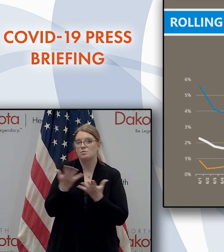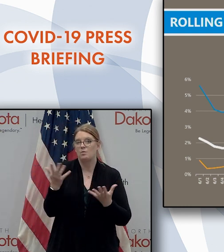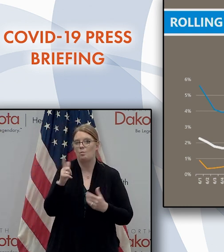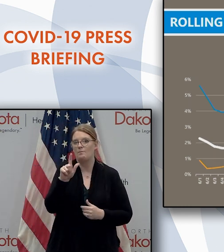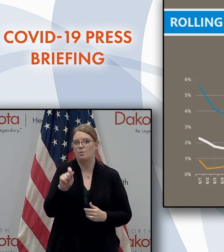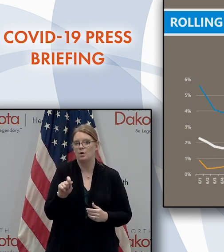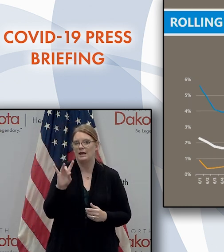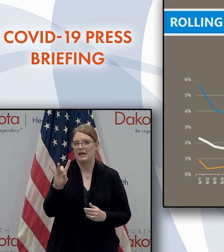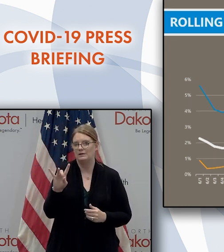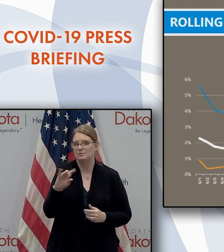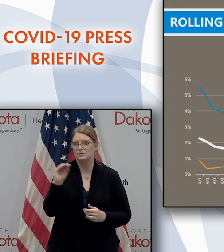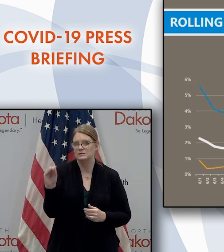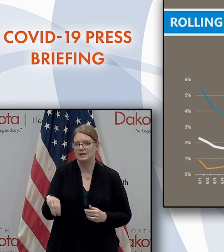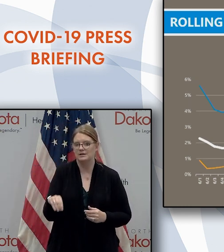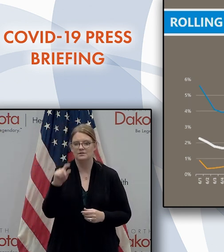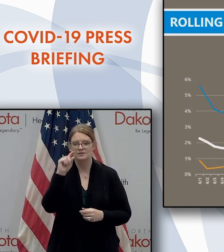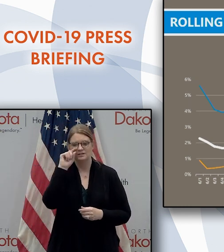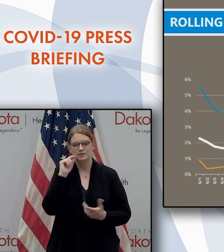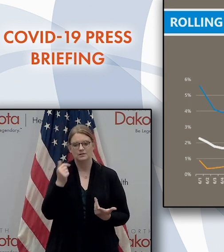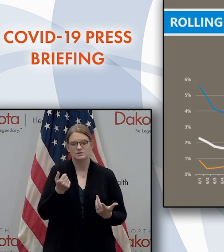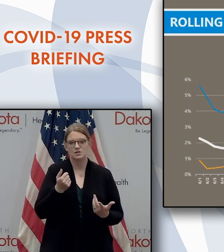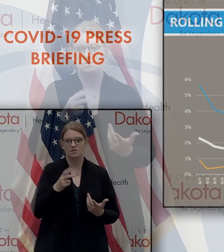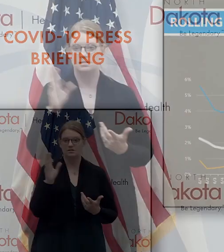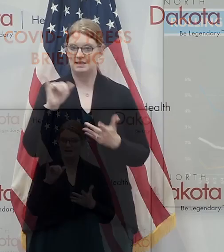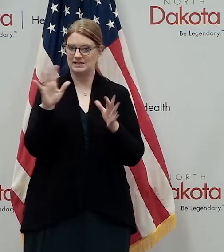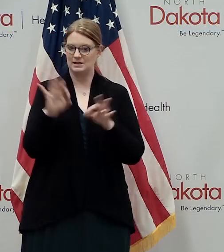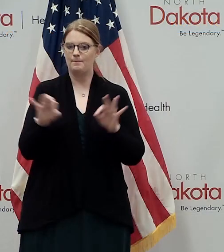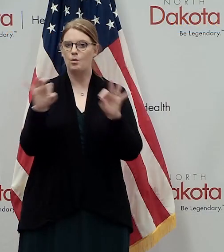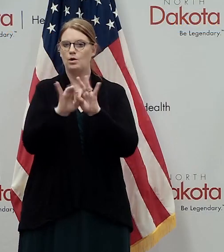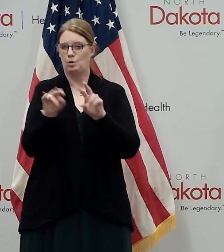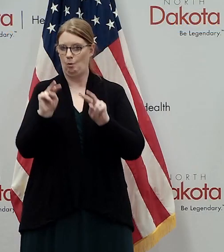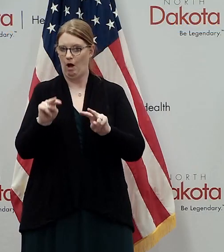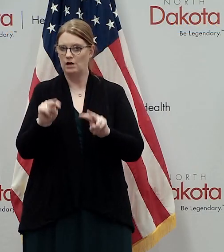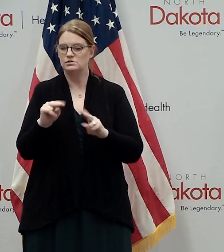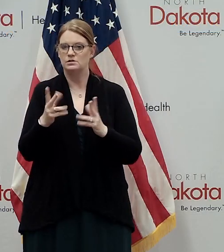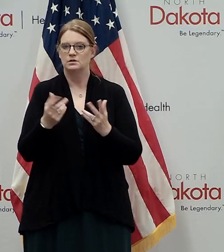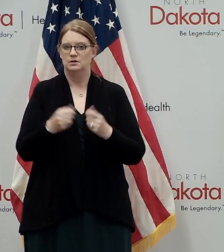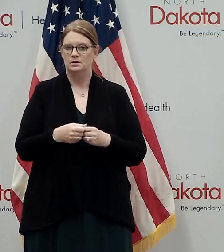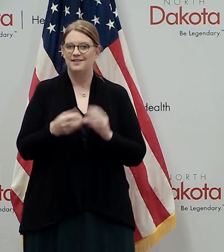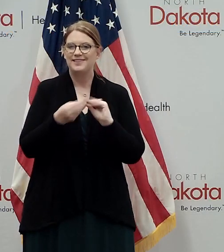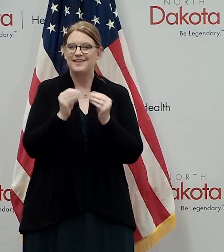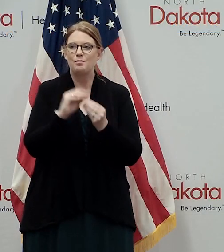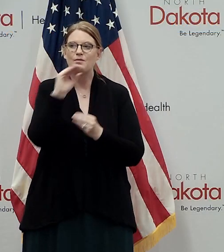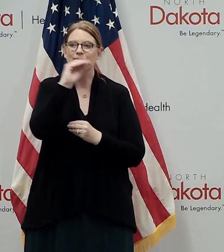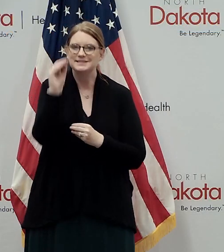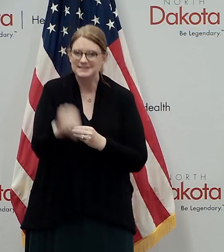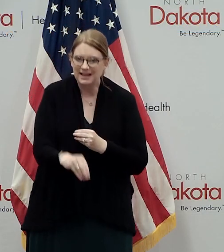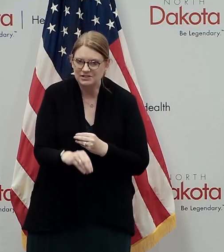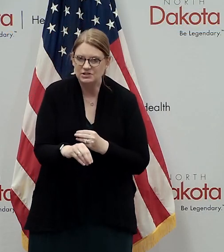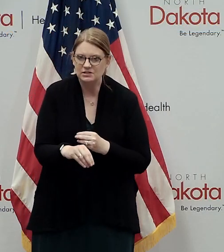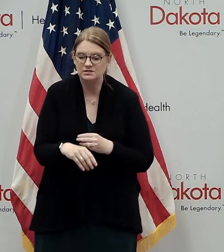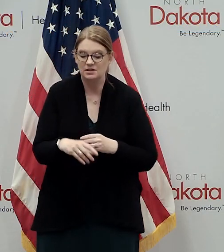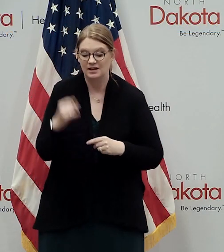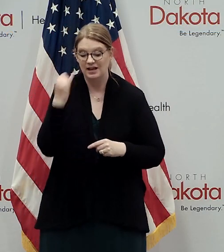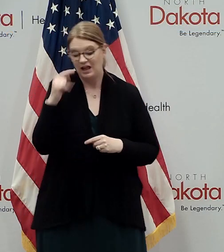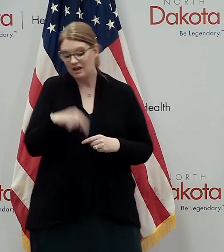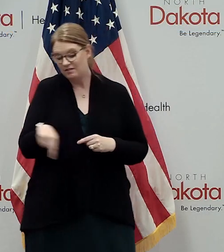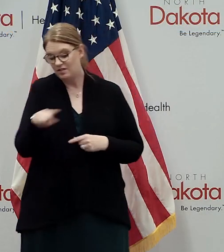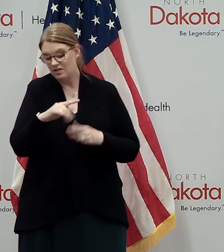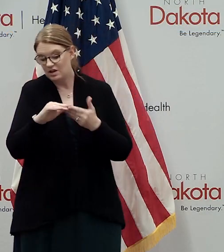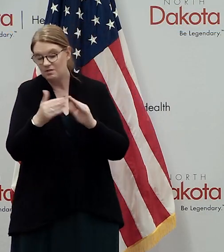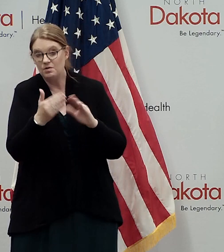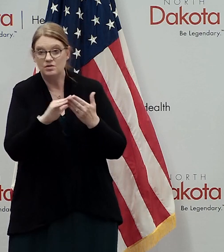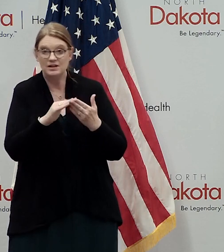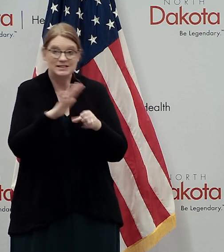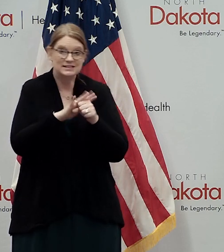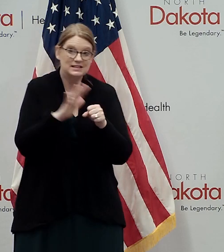again, rate of positivity is an important indicator, and it provide insights into whether the community is conducting enough testing to